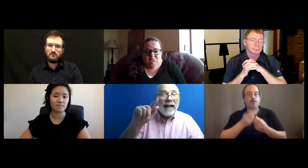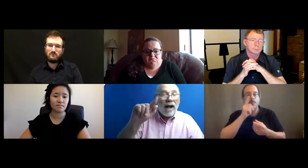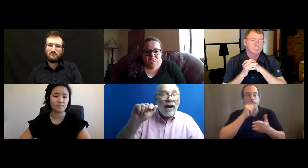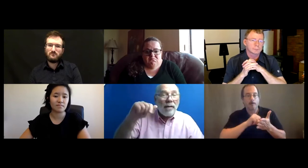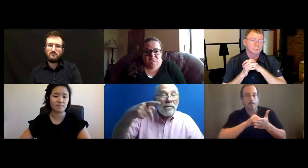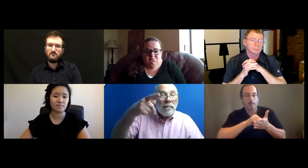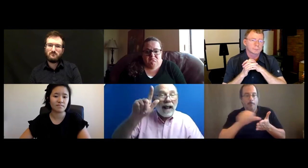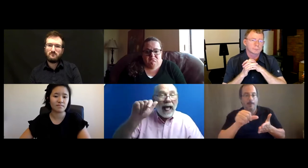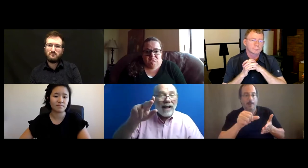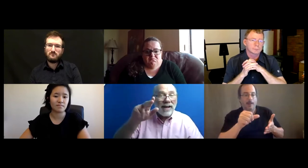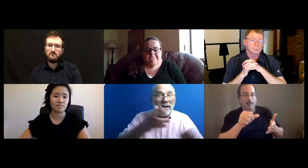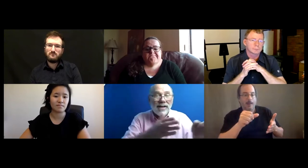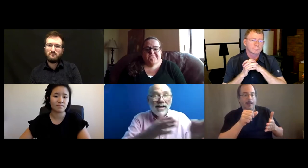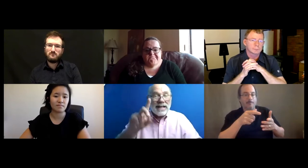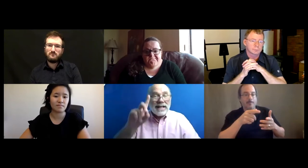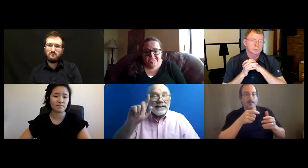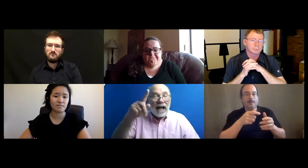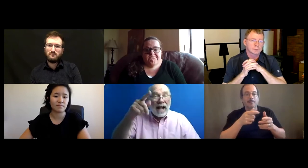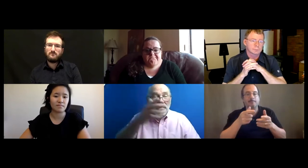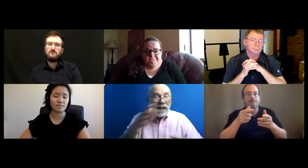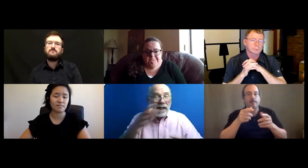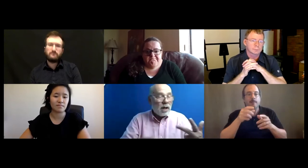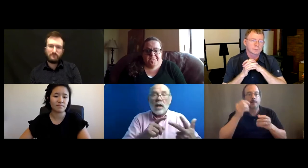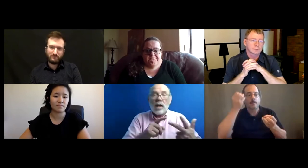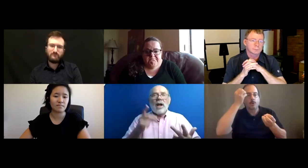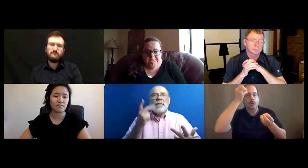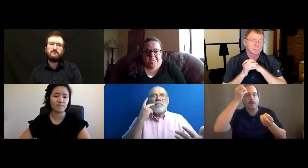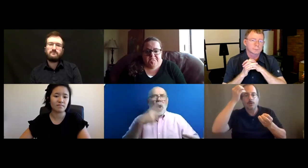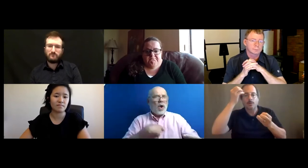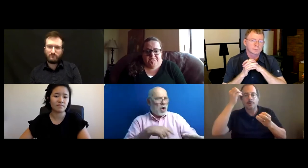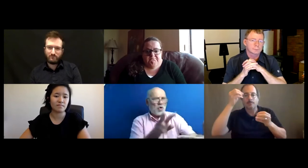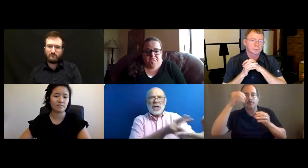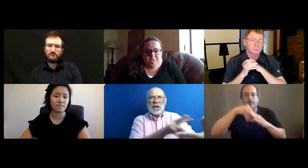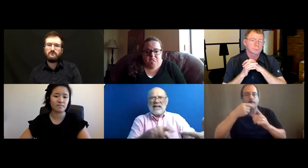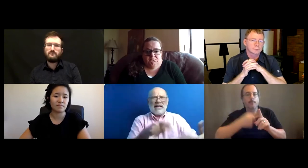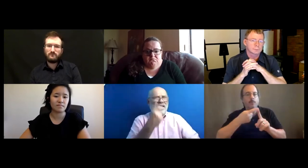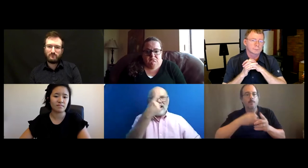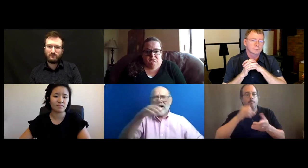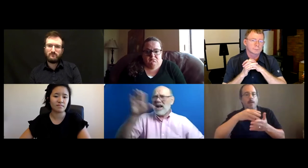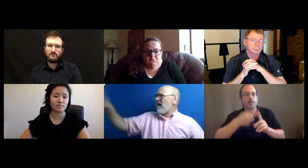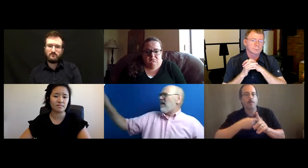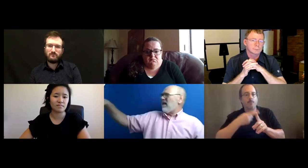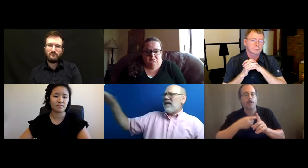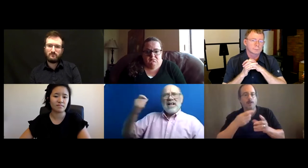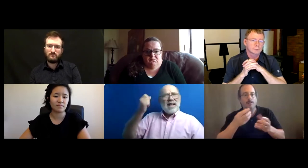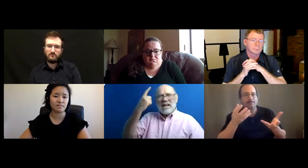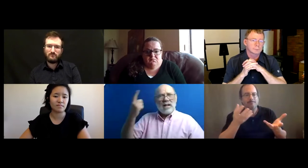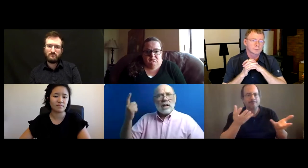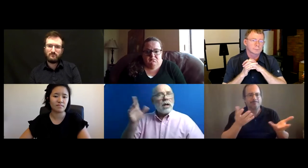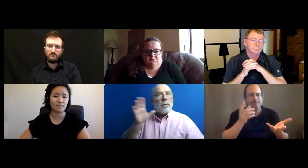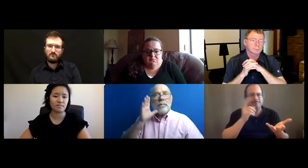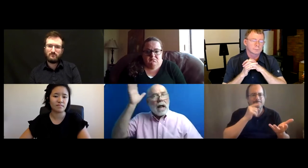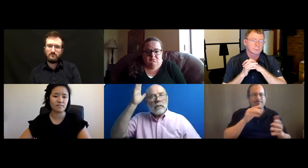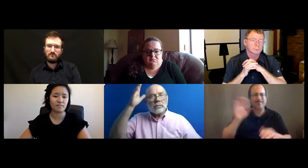students don't have the technology, don't have access to the computers, can't afford a data plan, or they